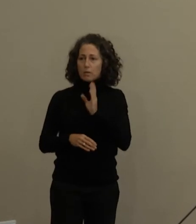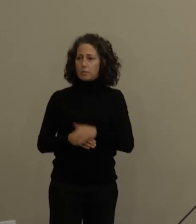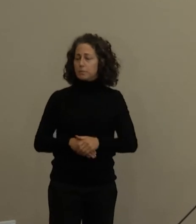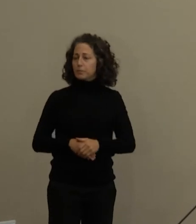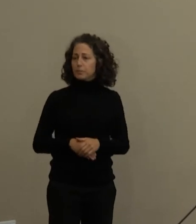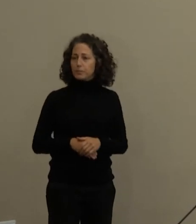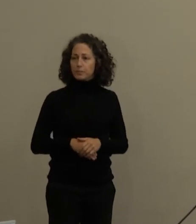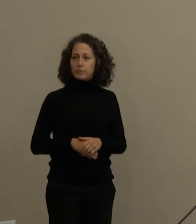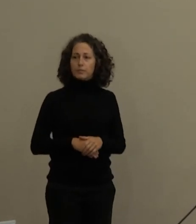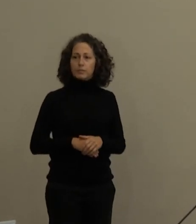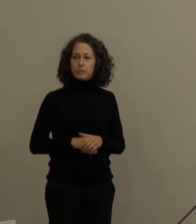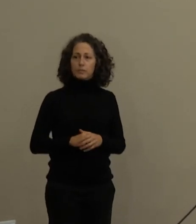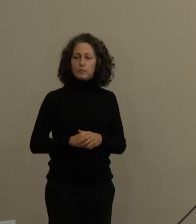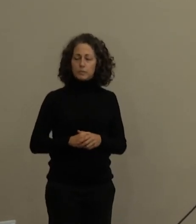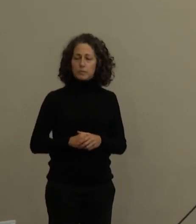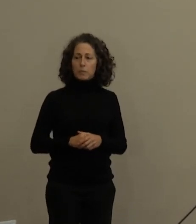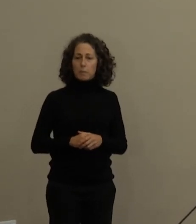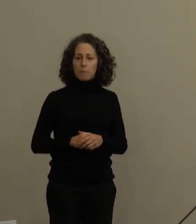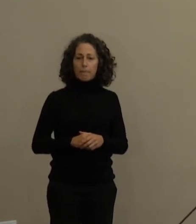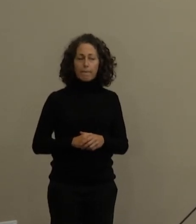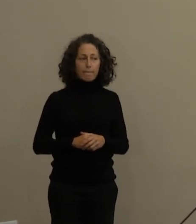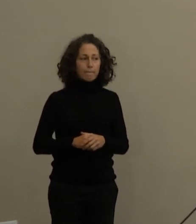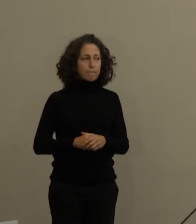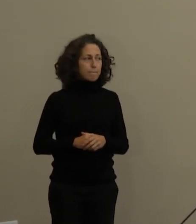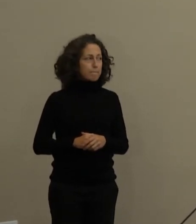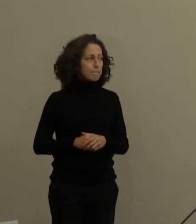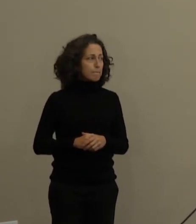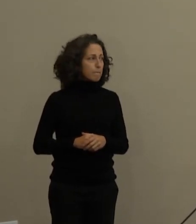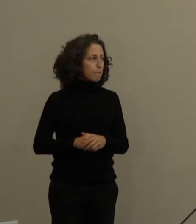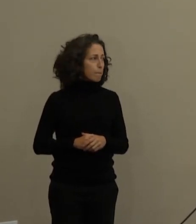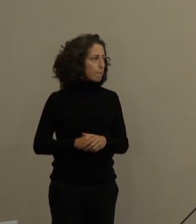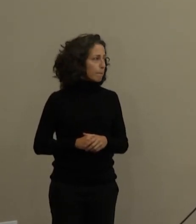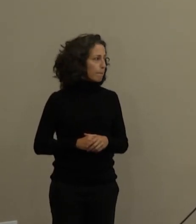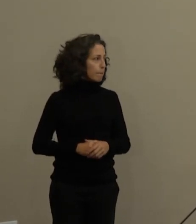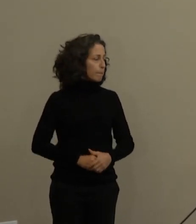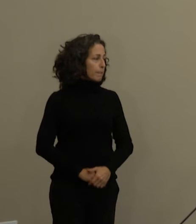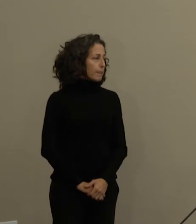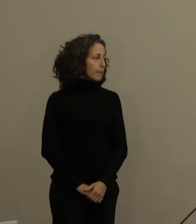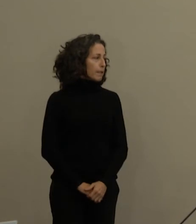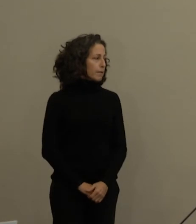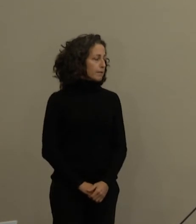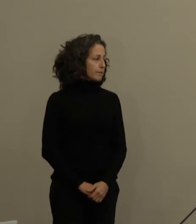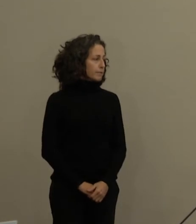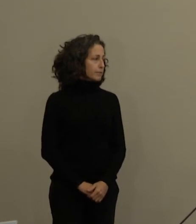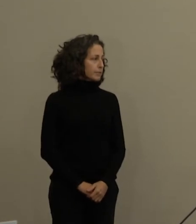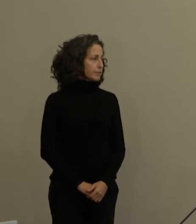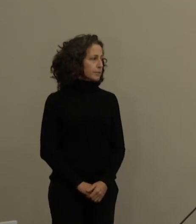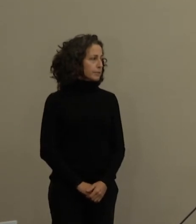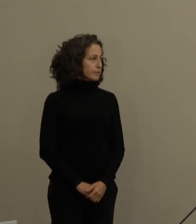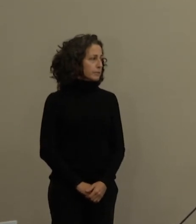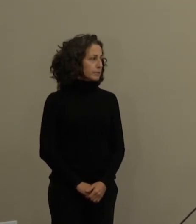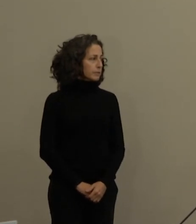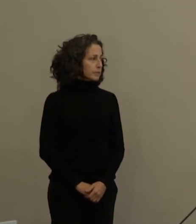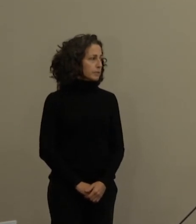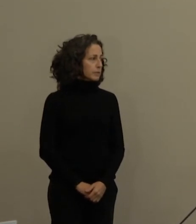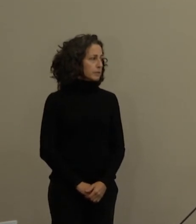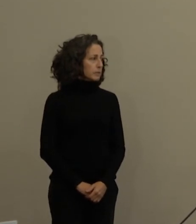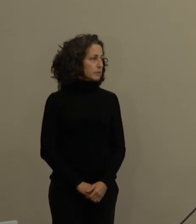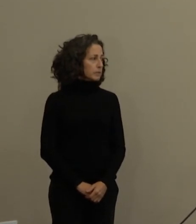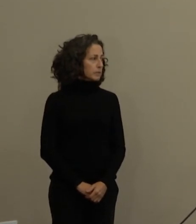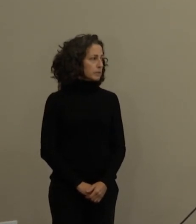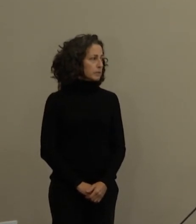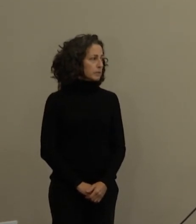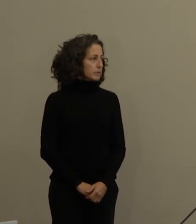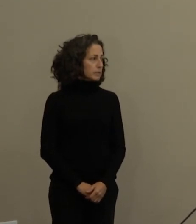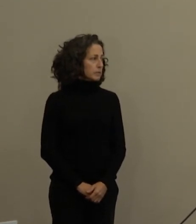And then the other part of the question, since you answered one of them, was how do you expect the an impending Moderna EUA